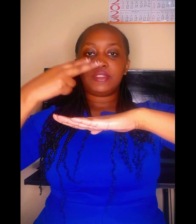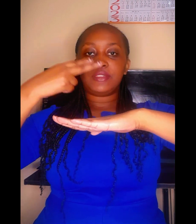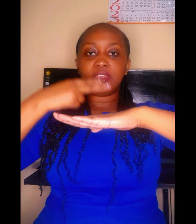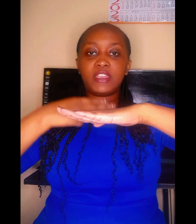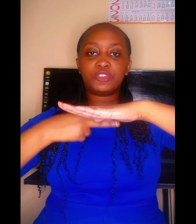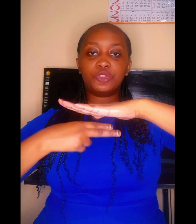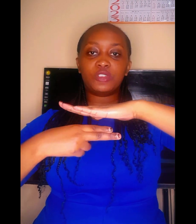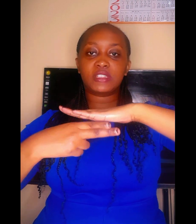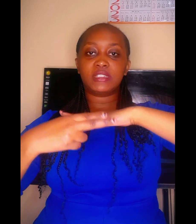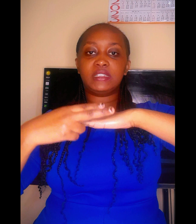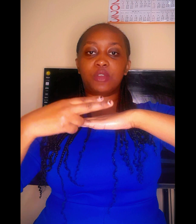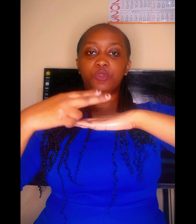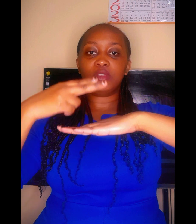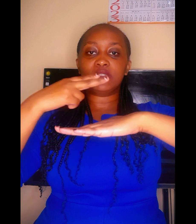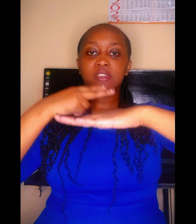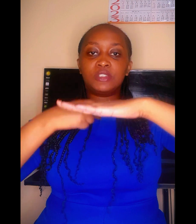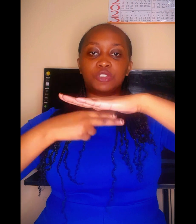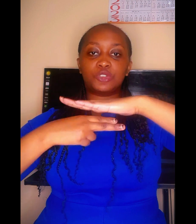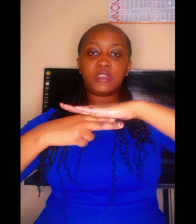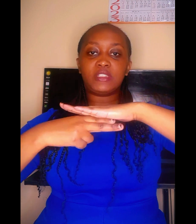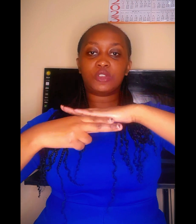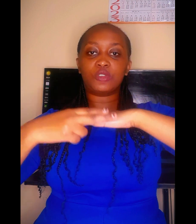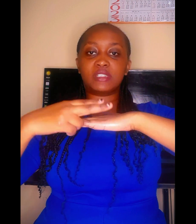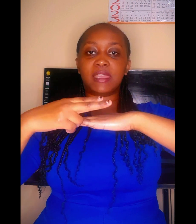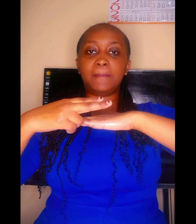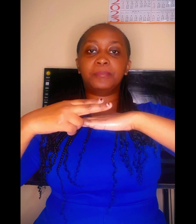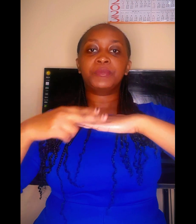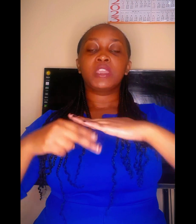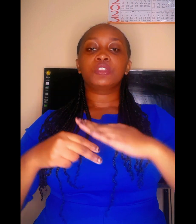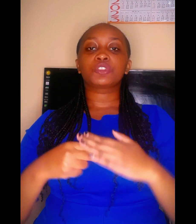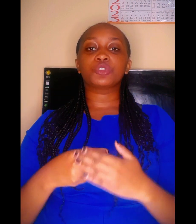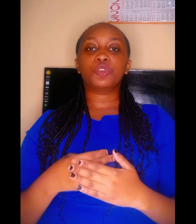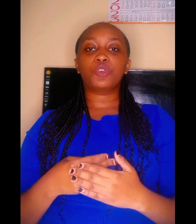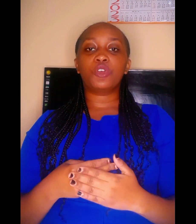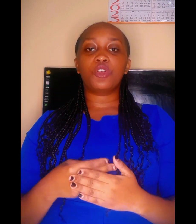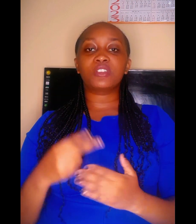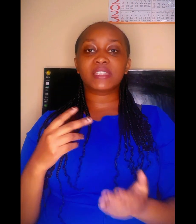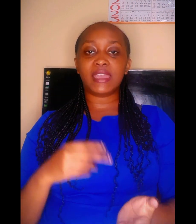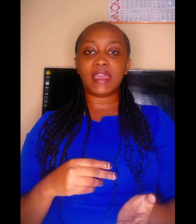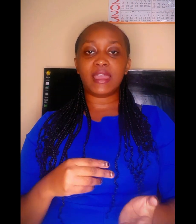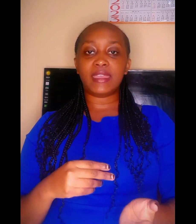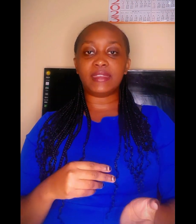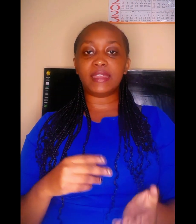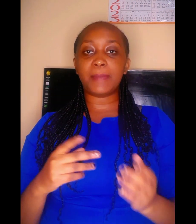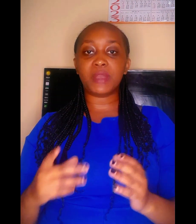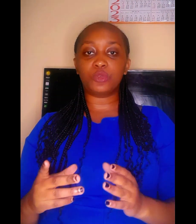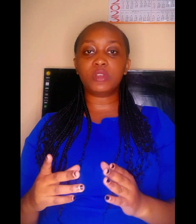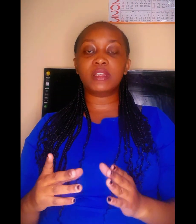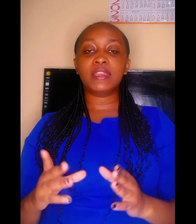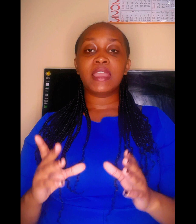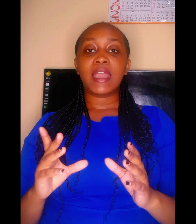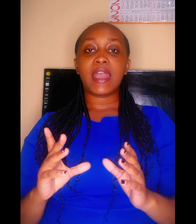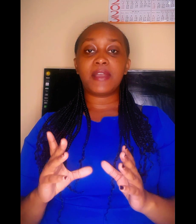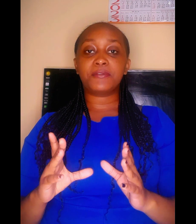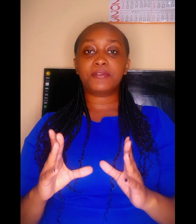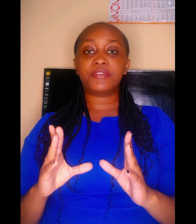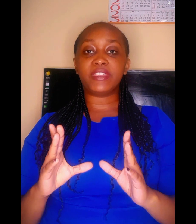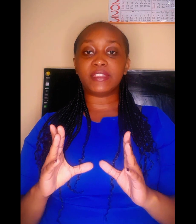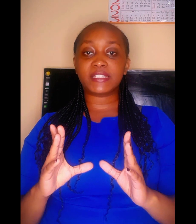Then the H goes downwards. So it's Hosea. So Hosea and Habakkuk have the